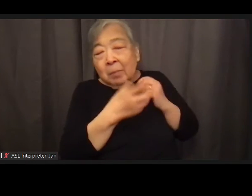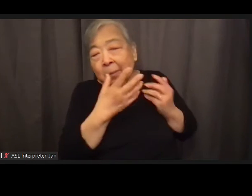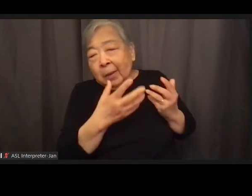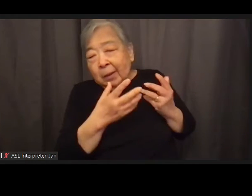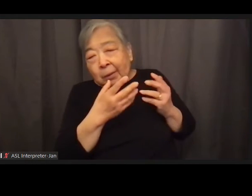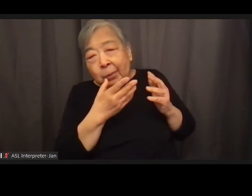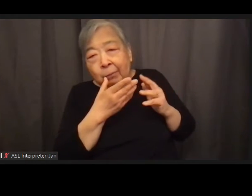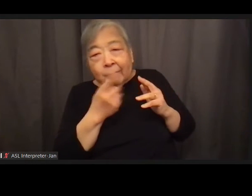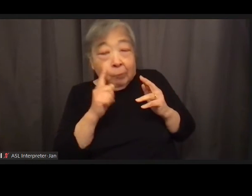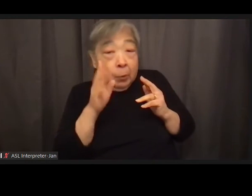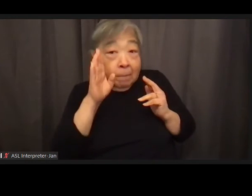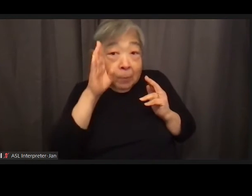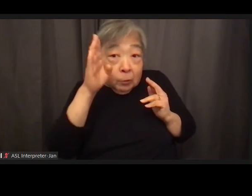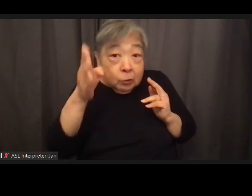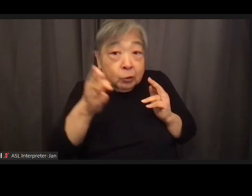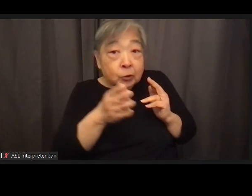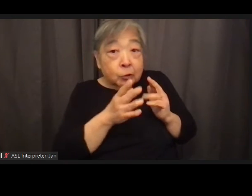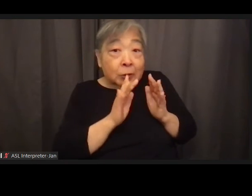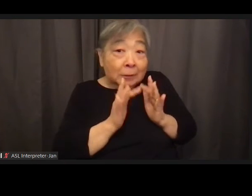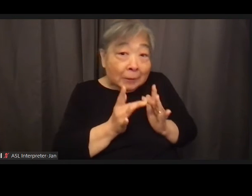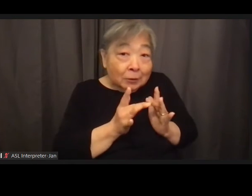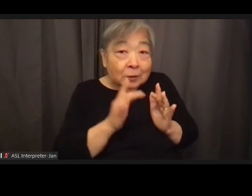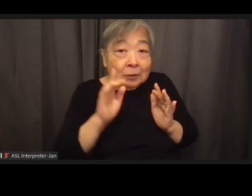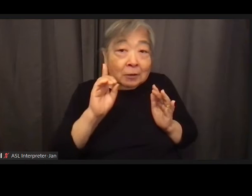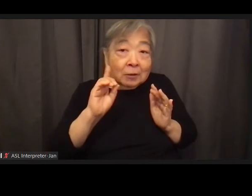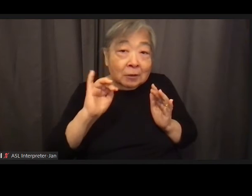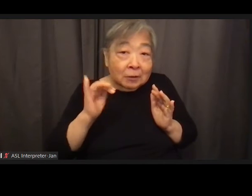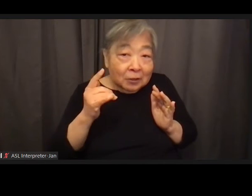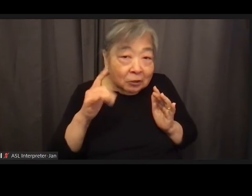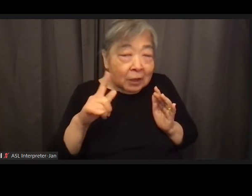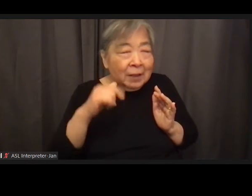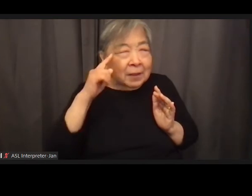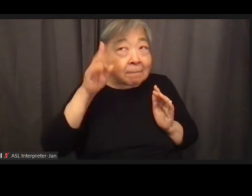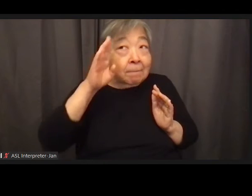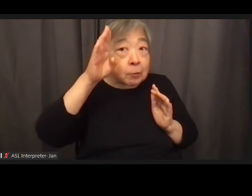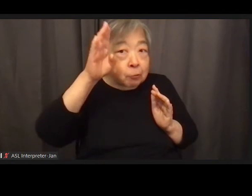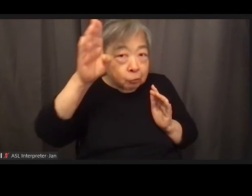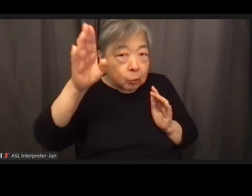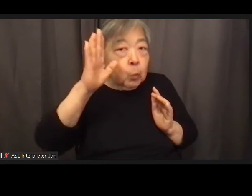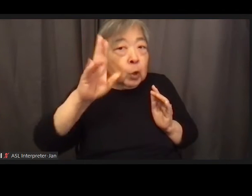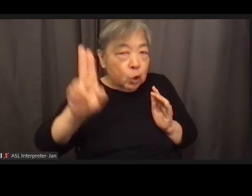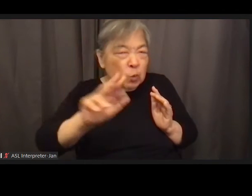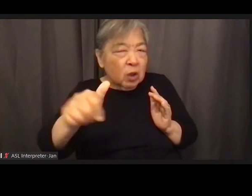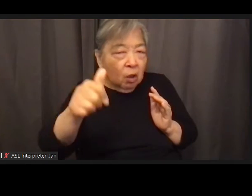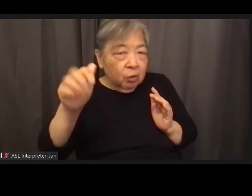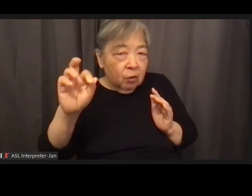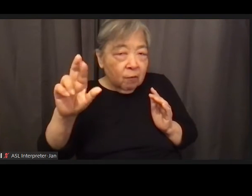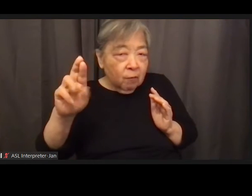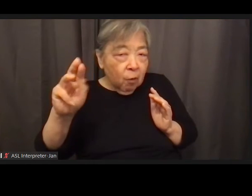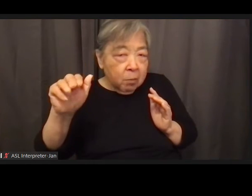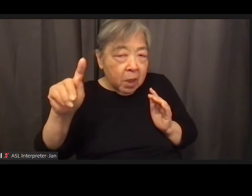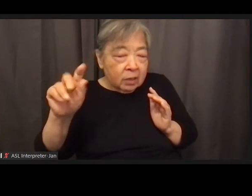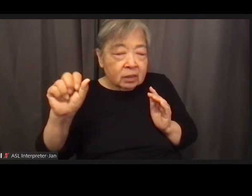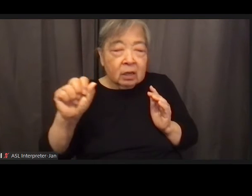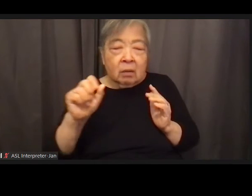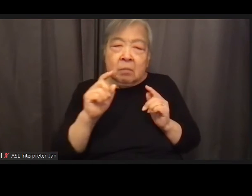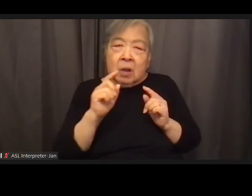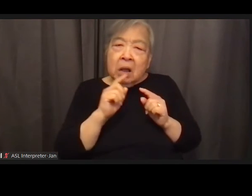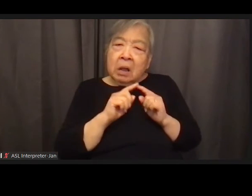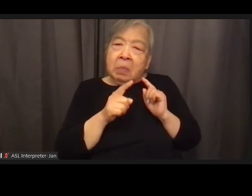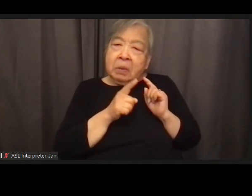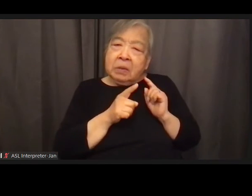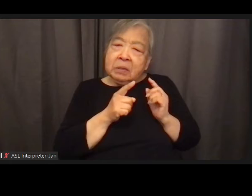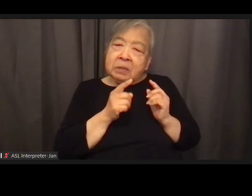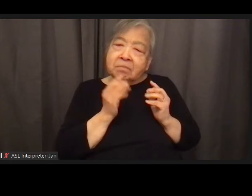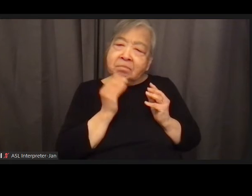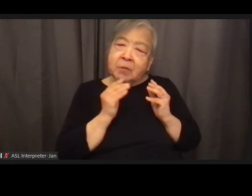the future, and I believe the future holds other formats for us, but that these records can go